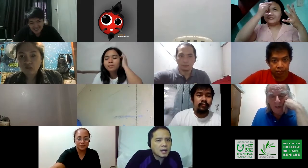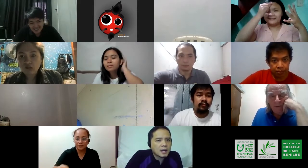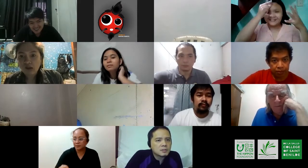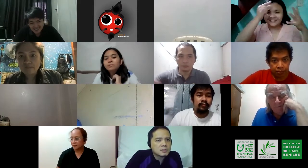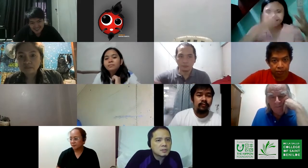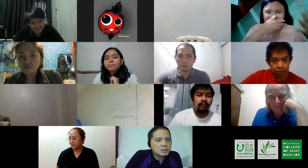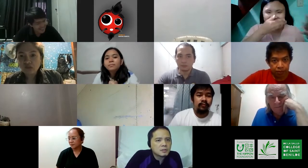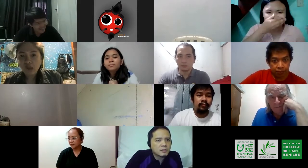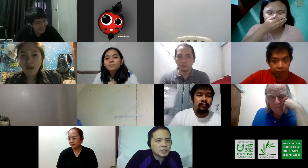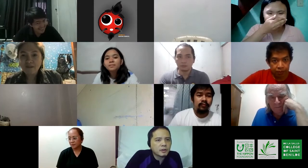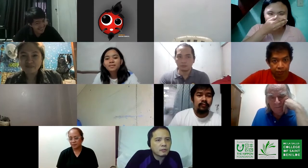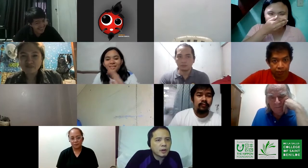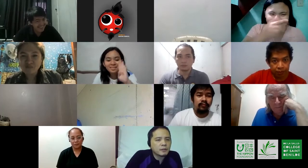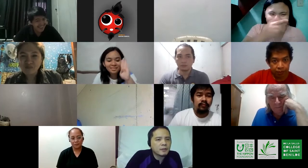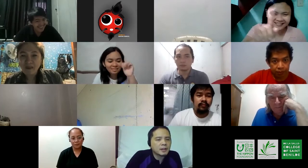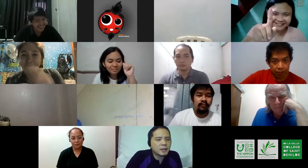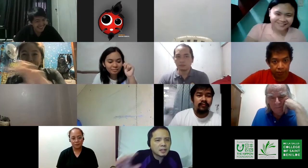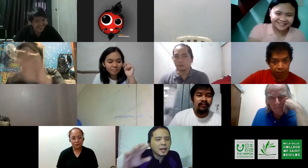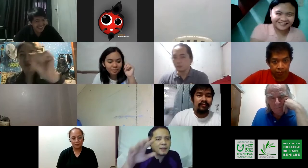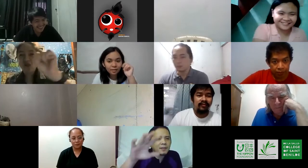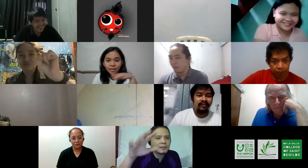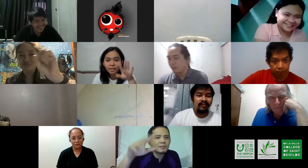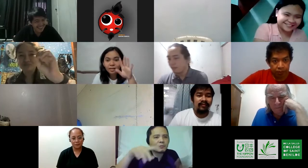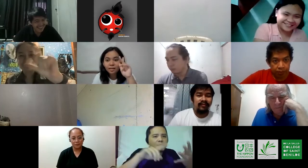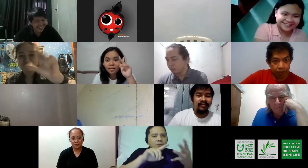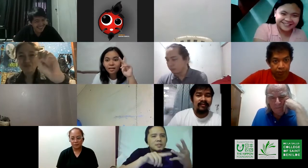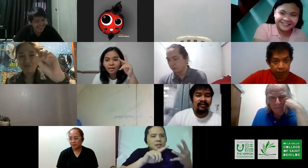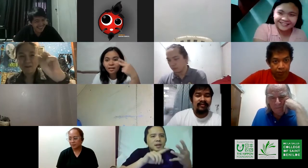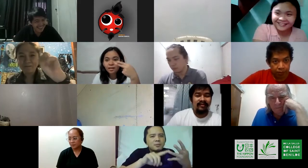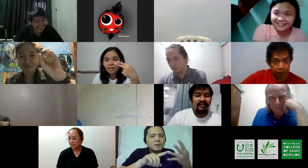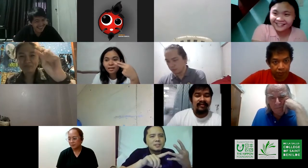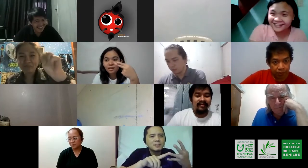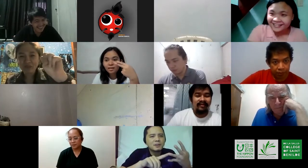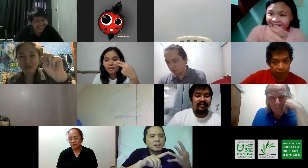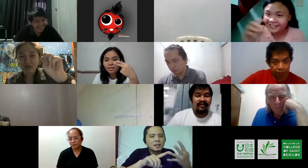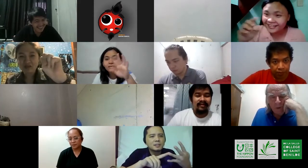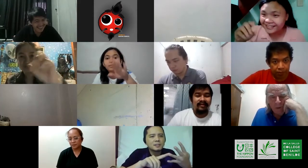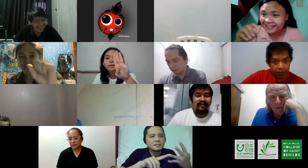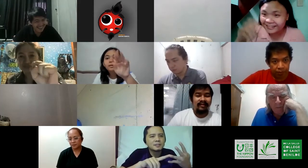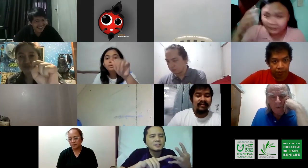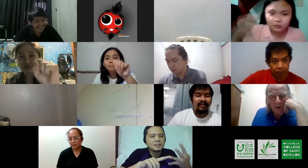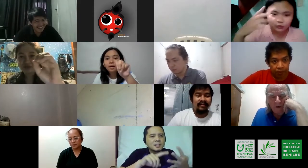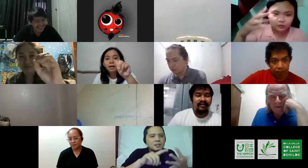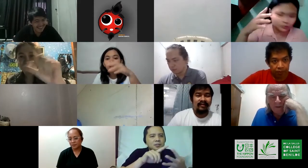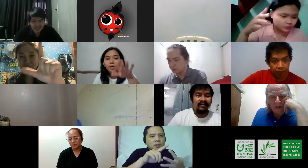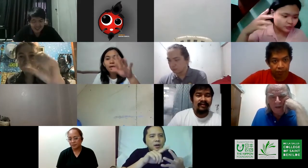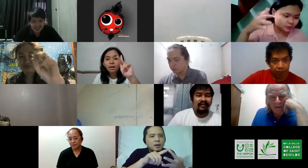Renault? sorry, Renal, and then what was the other ones? I forgot. Providence Island?